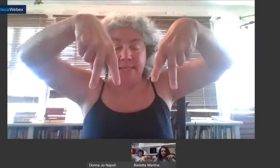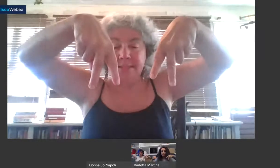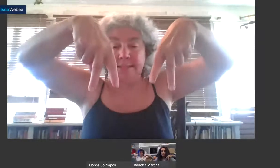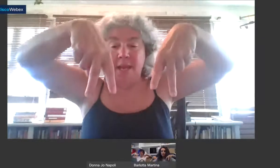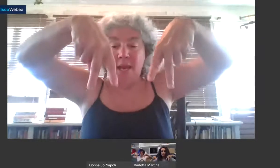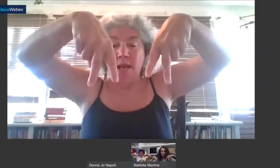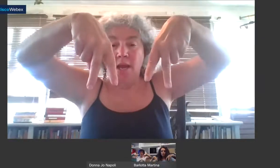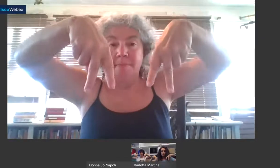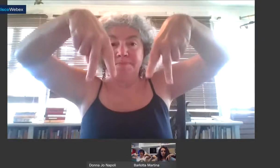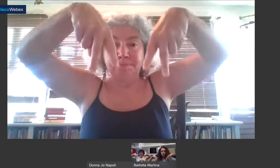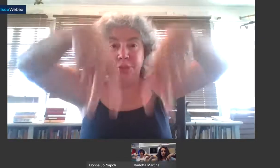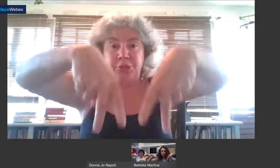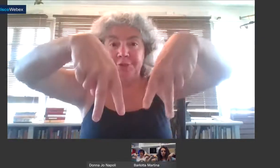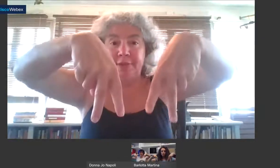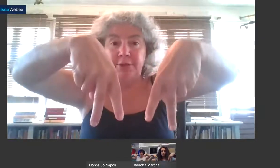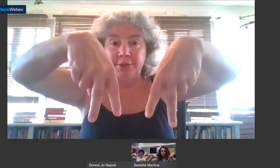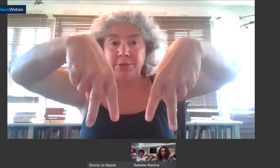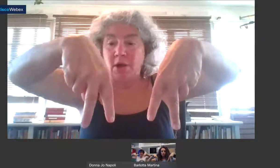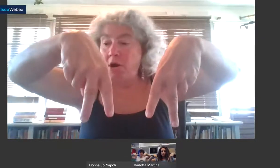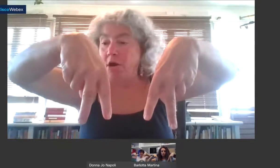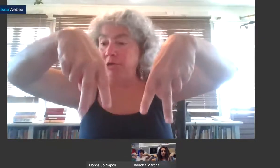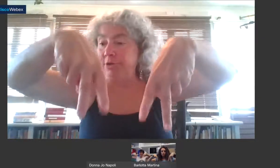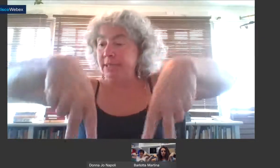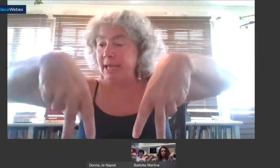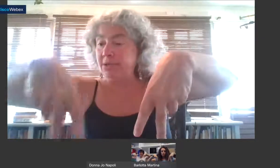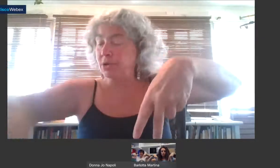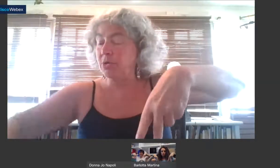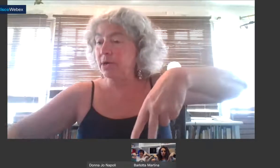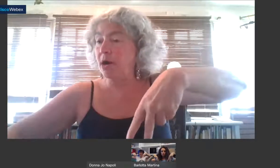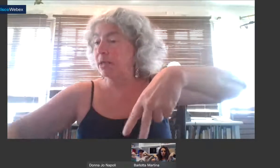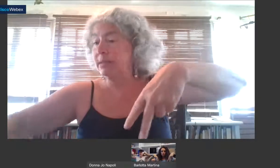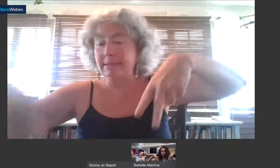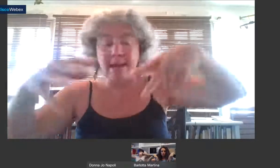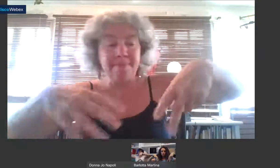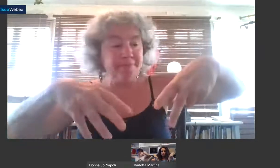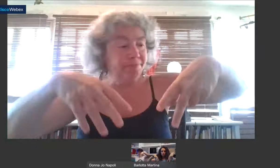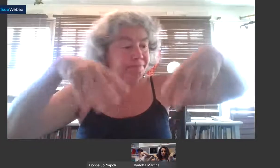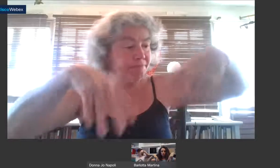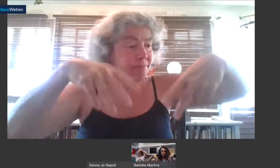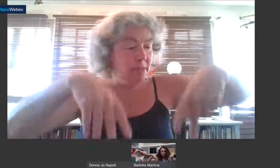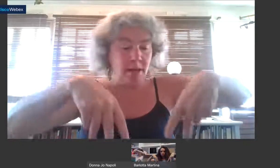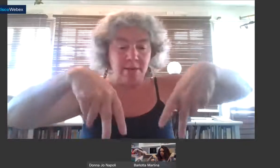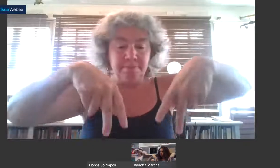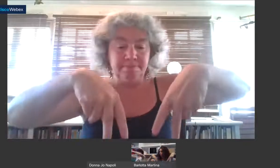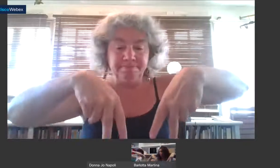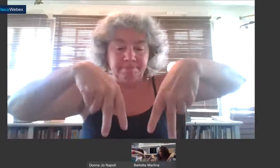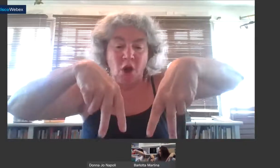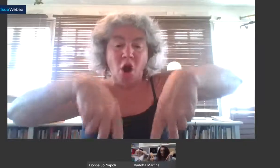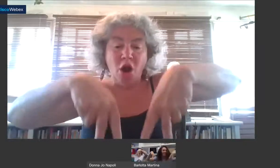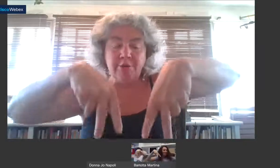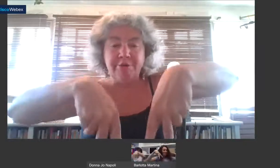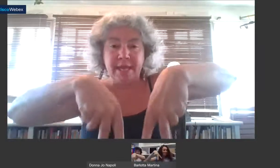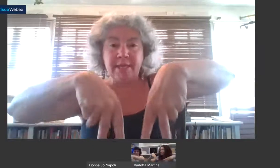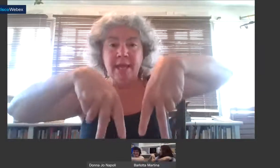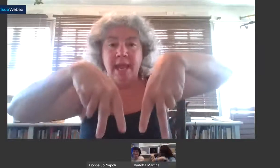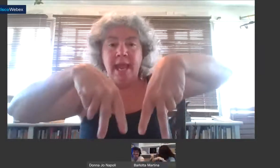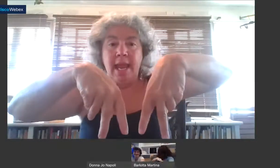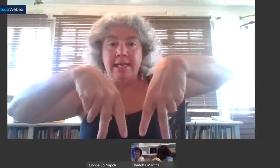this. Put your fingers on your desk or on some hard thing. And